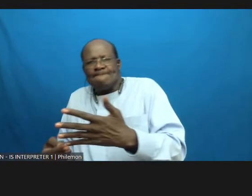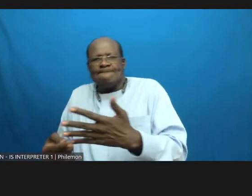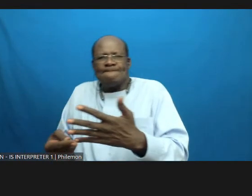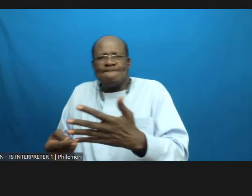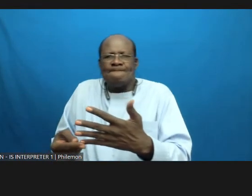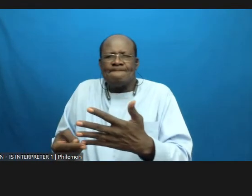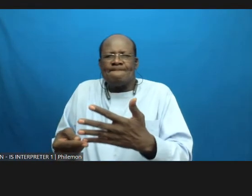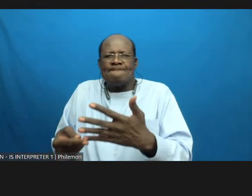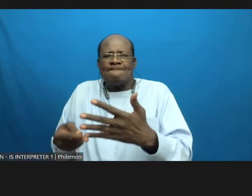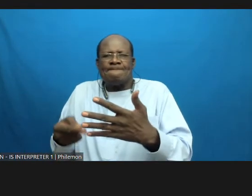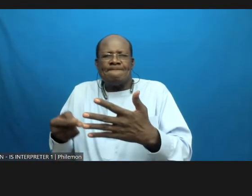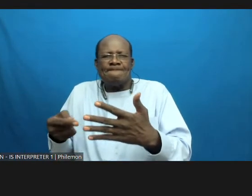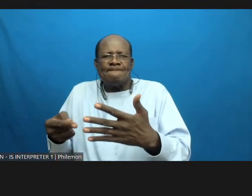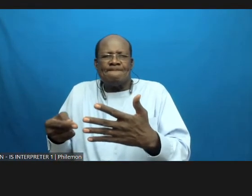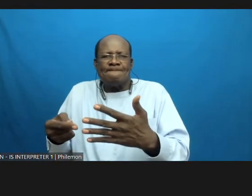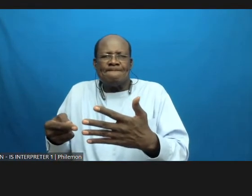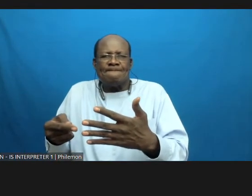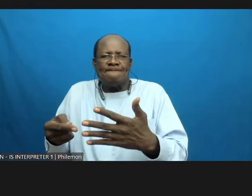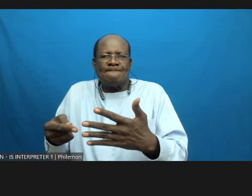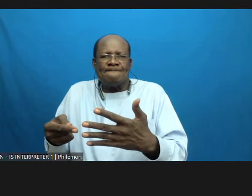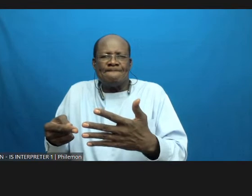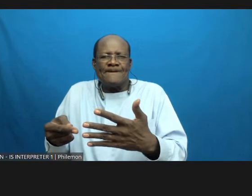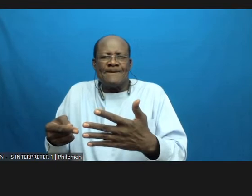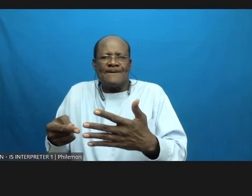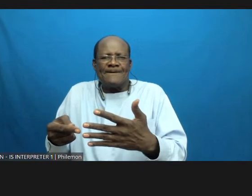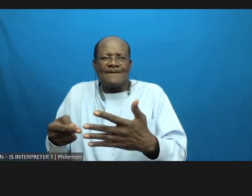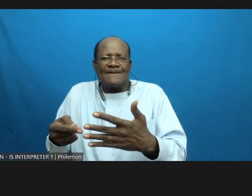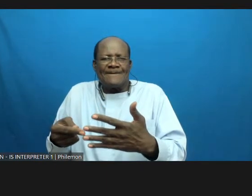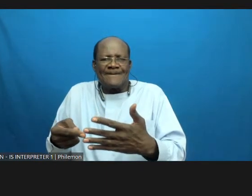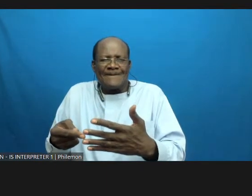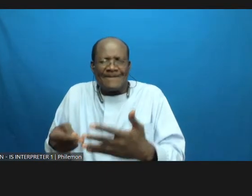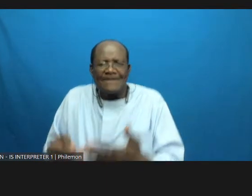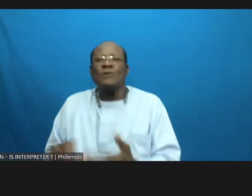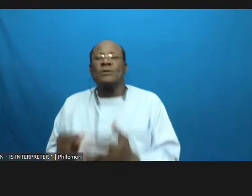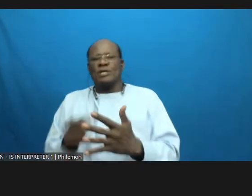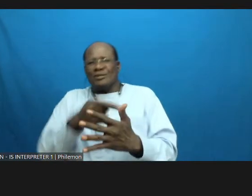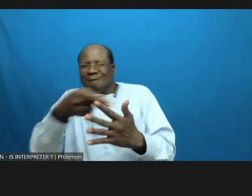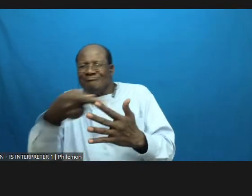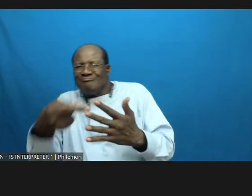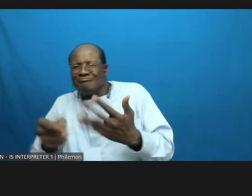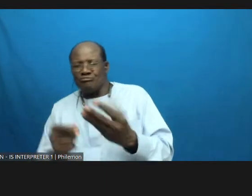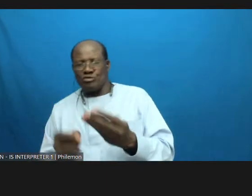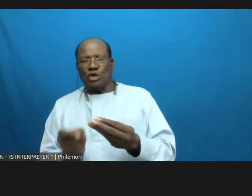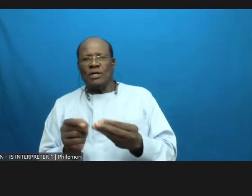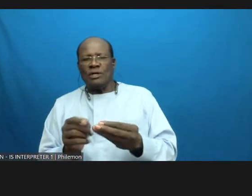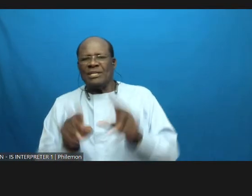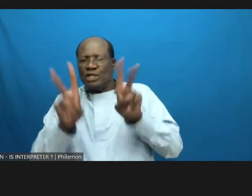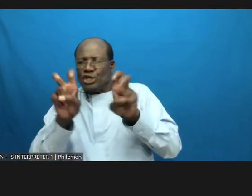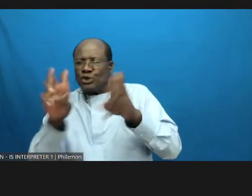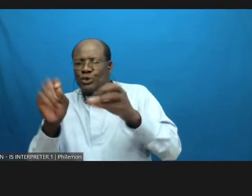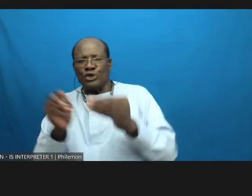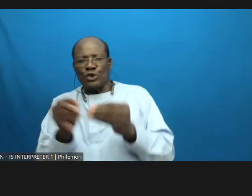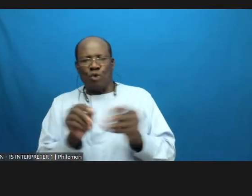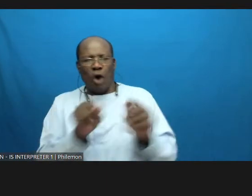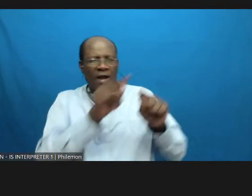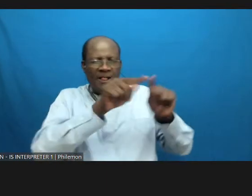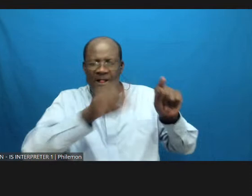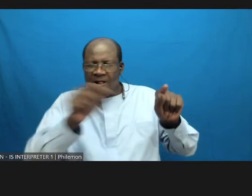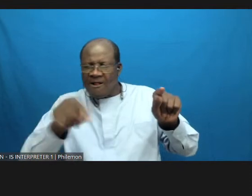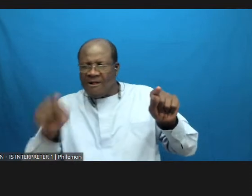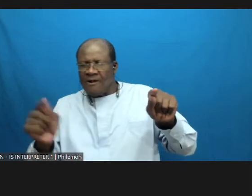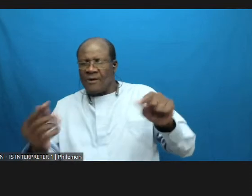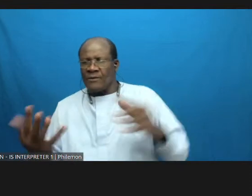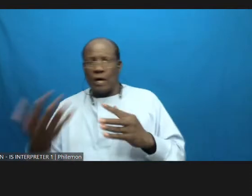those issues which is cross-cutting across all of these SDGs that we've been looking at. So we have finished